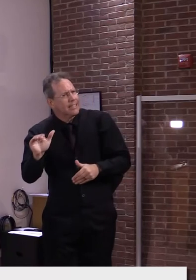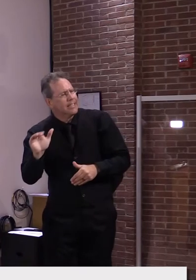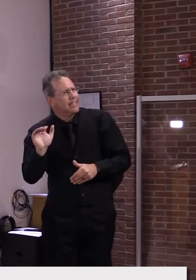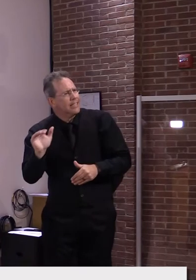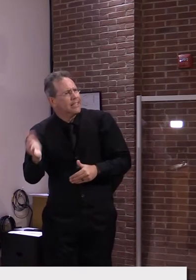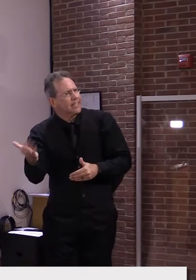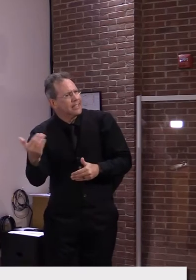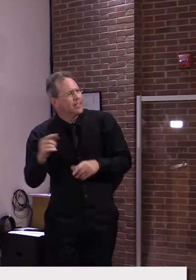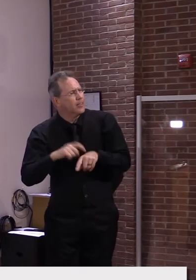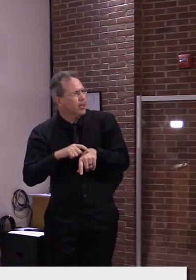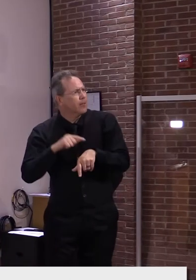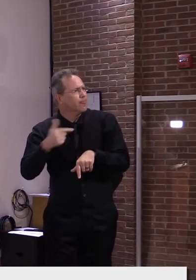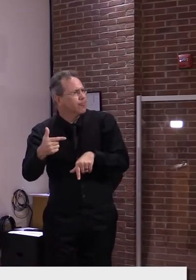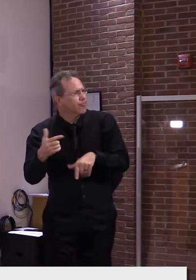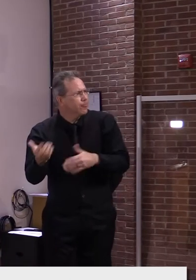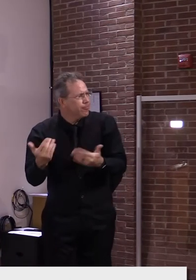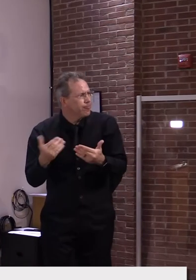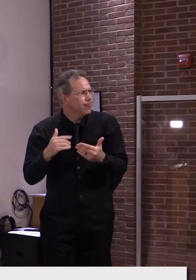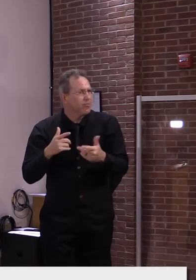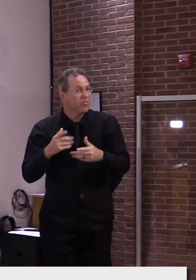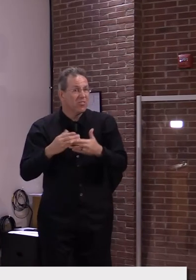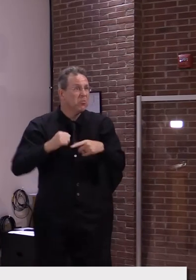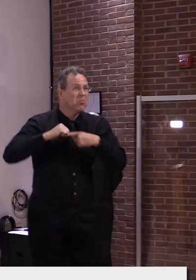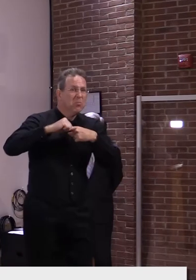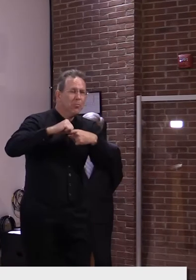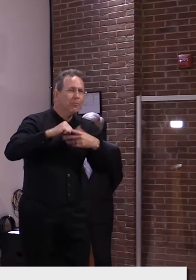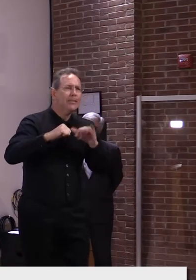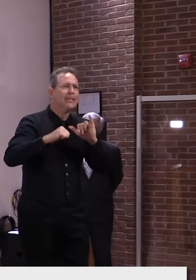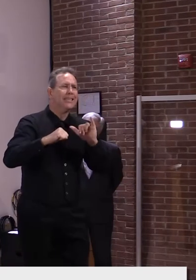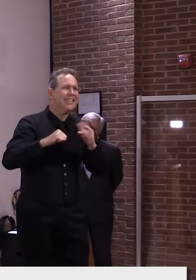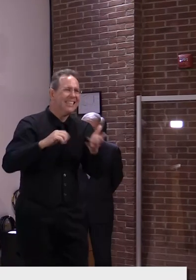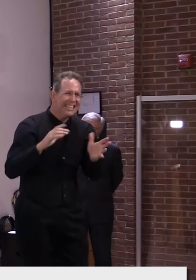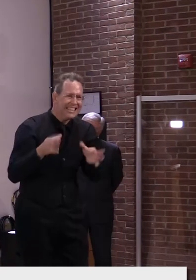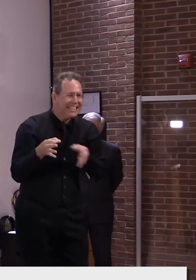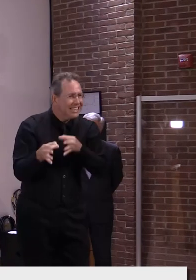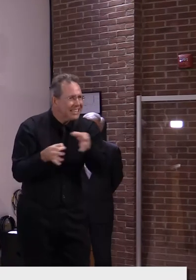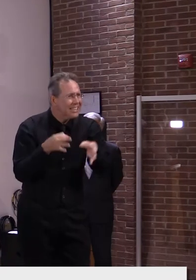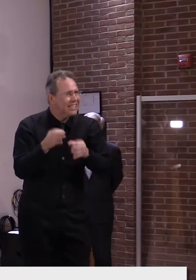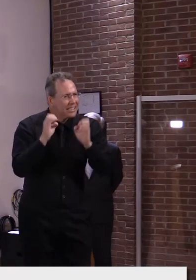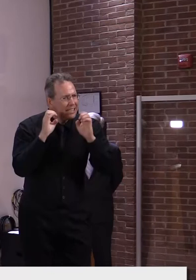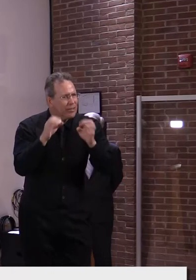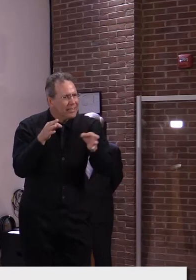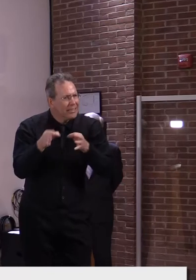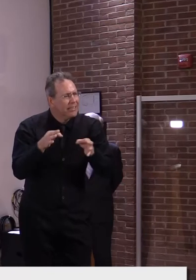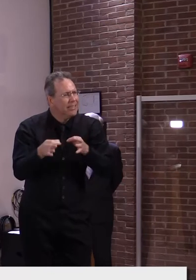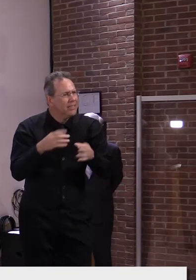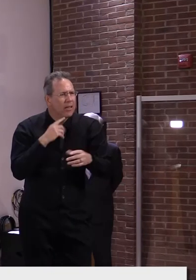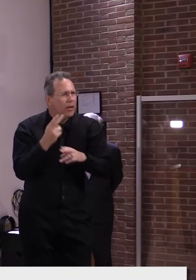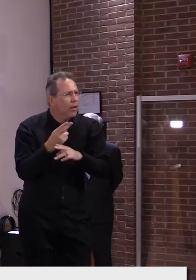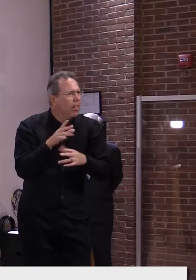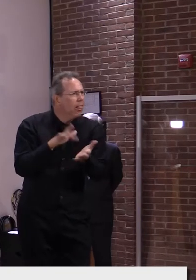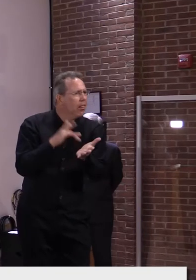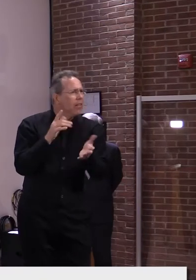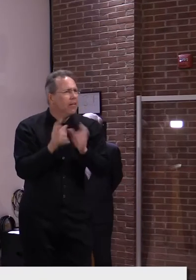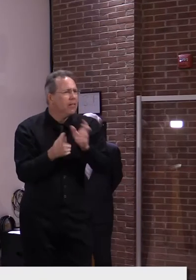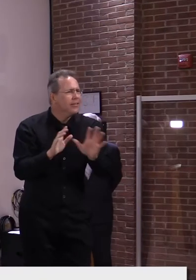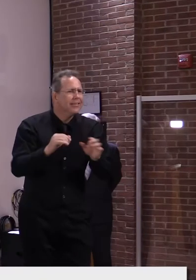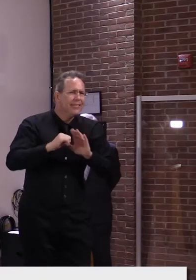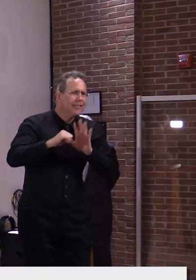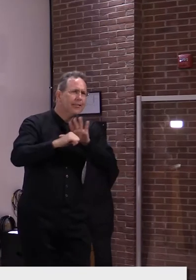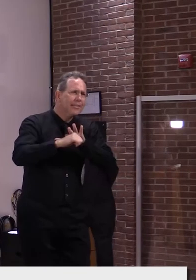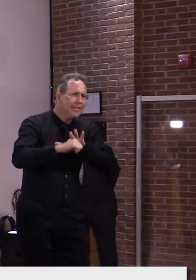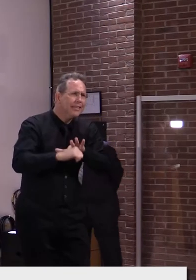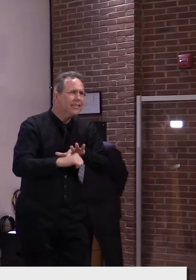long-held beliefs and opinions at least erode away, if you will,